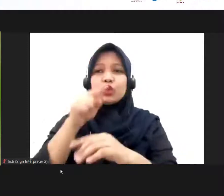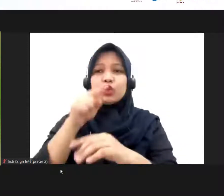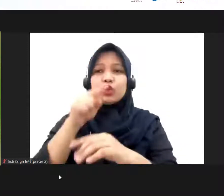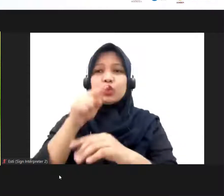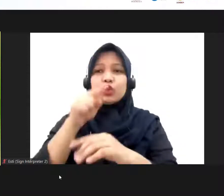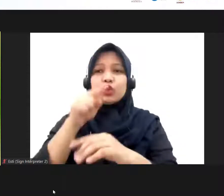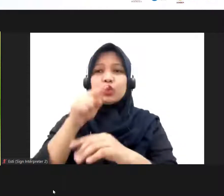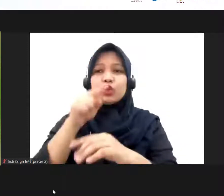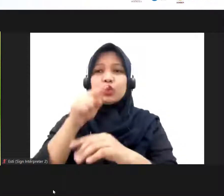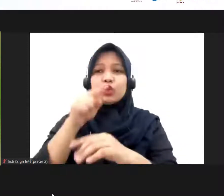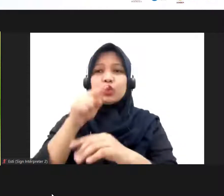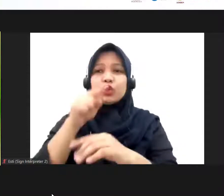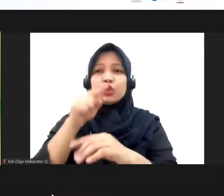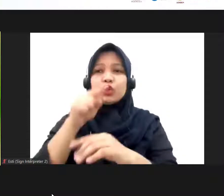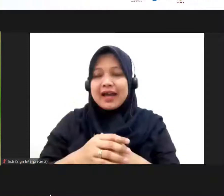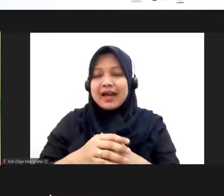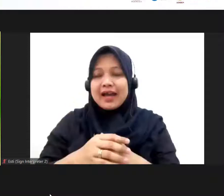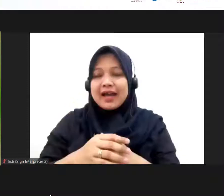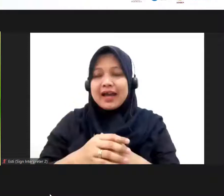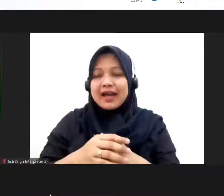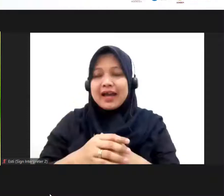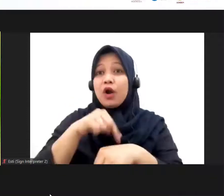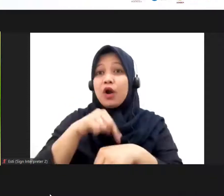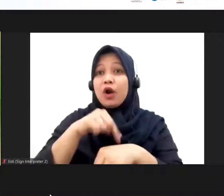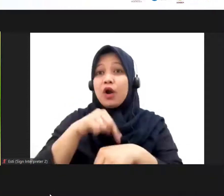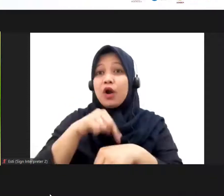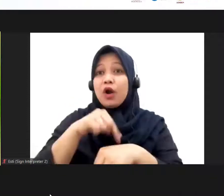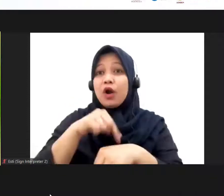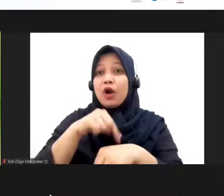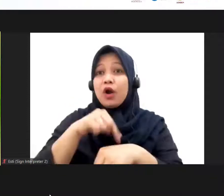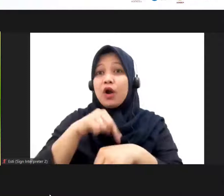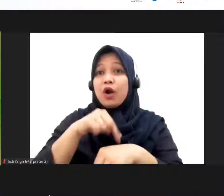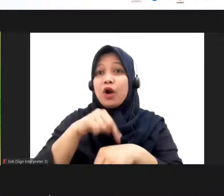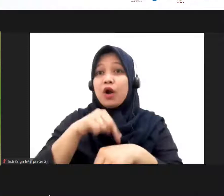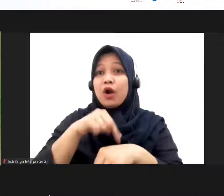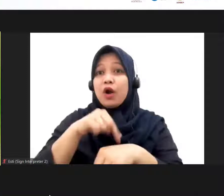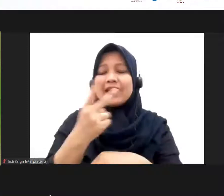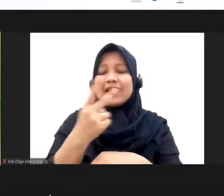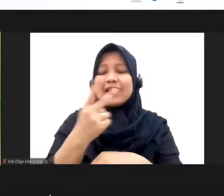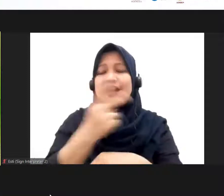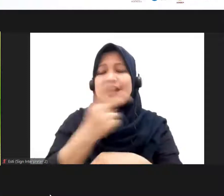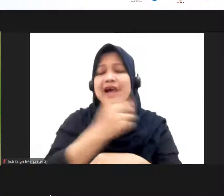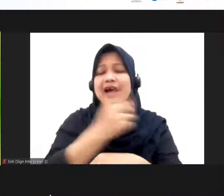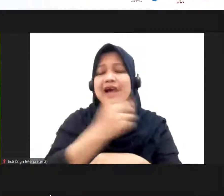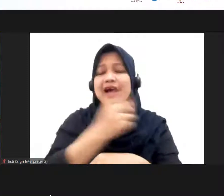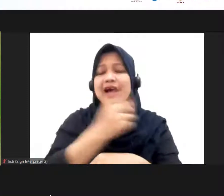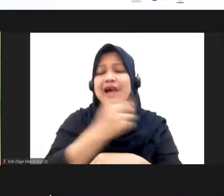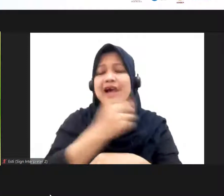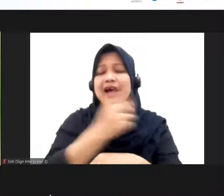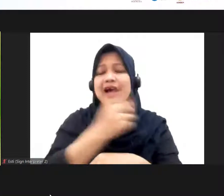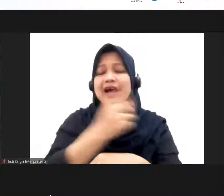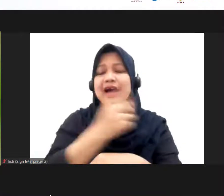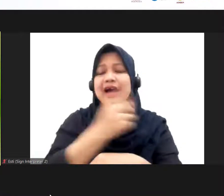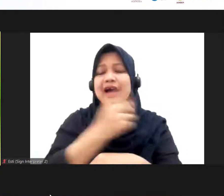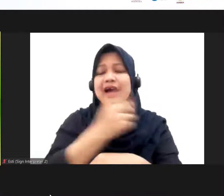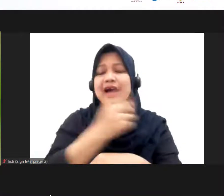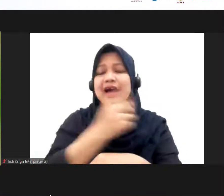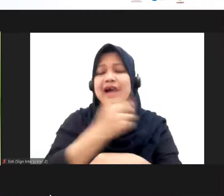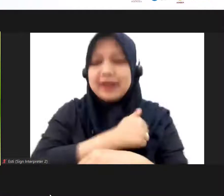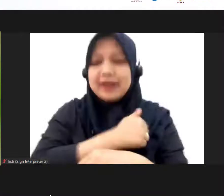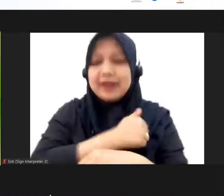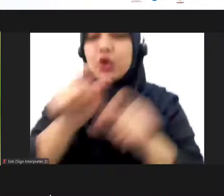we have also seen increase in social tensions between Rohingya refugees and the neighboring